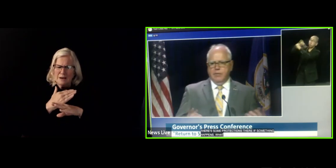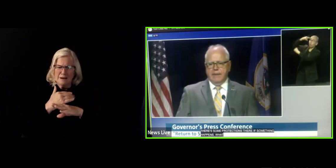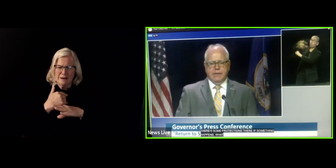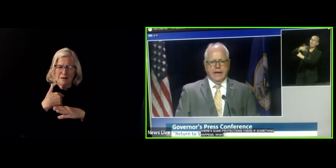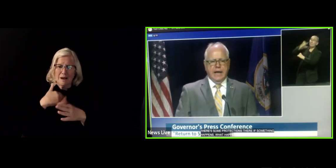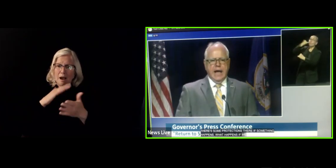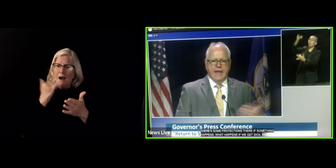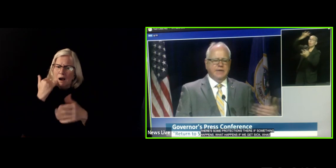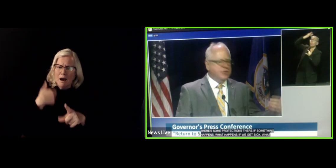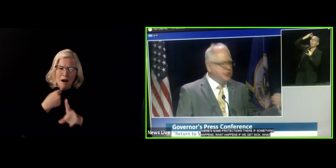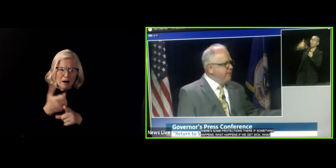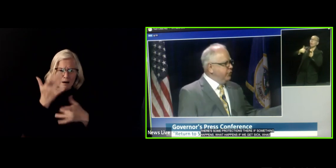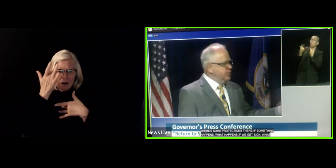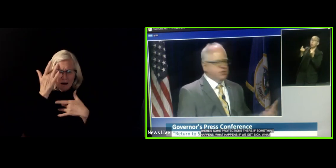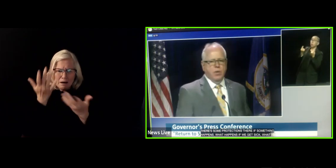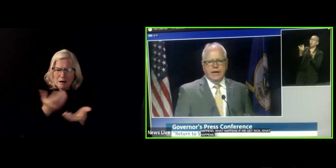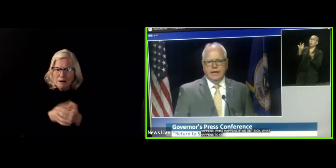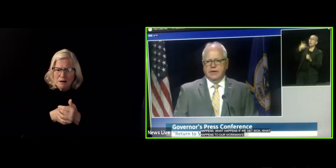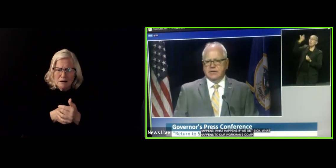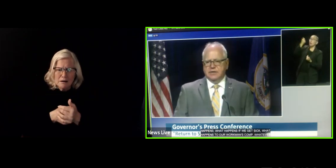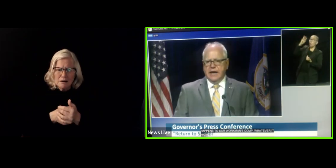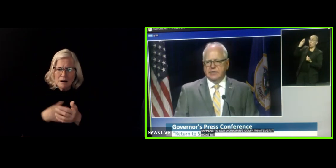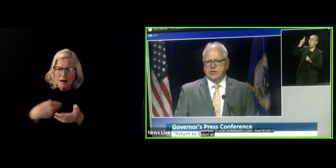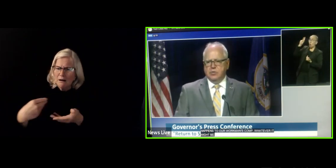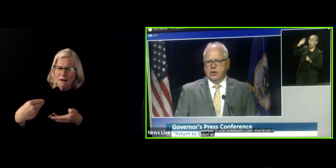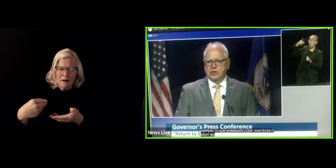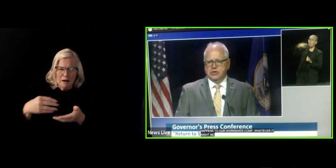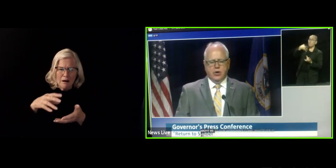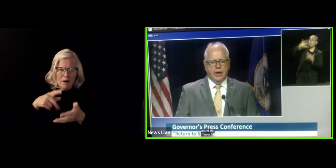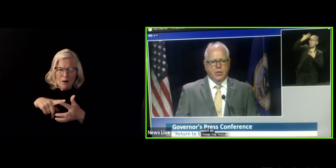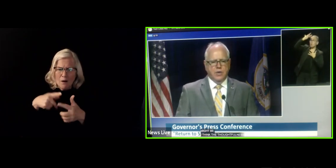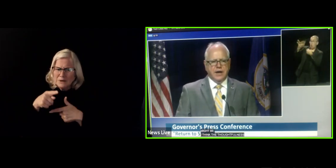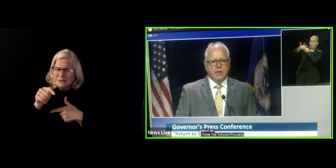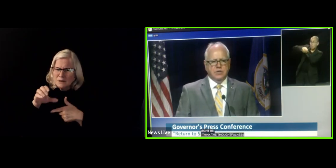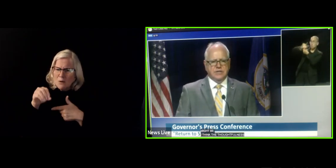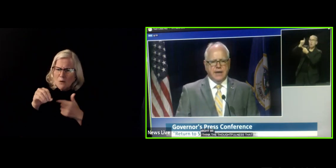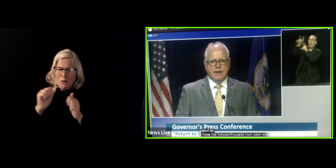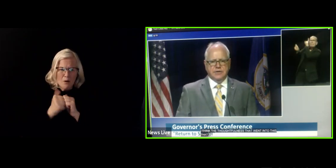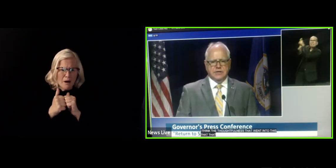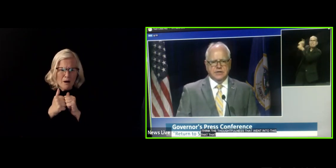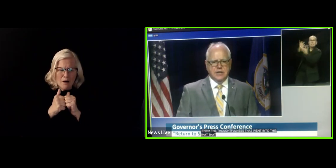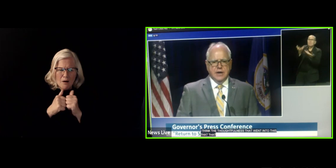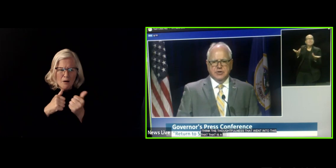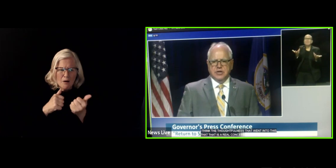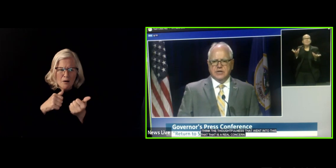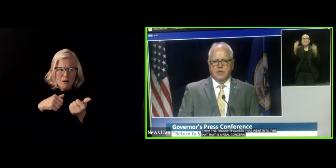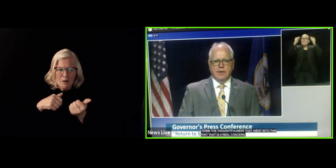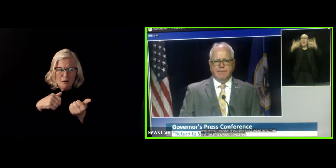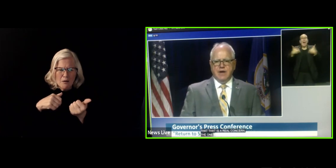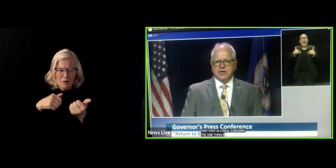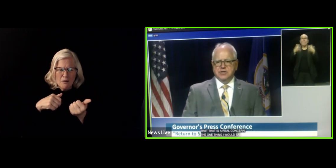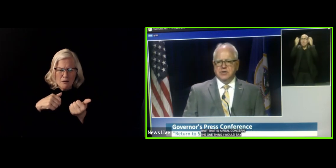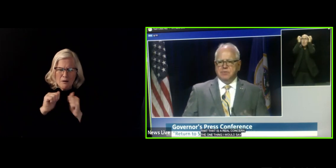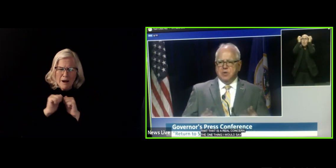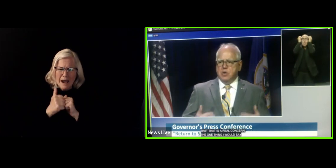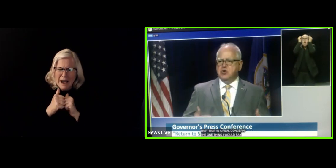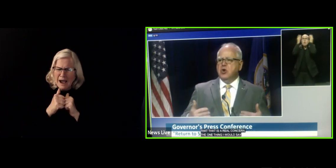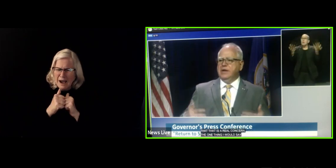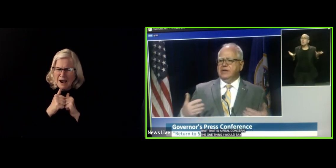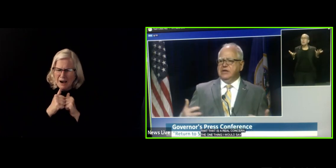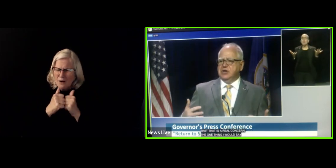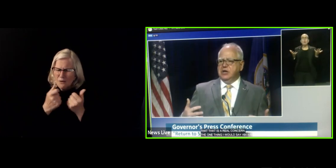it might be? I think the thoughtfulness that went into this, that is a real concern. And the one thing I would say about this is, just like so many professions, when